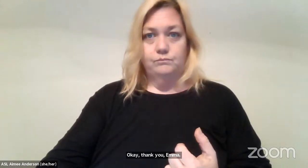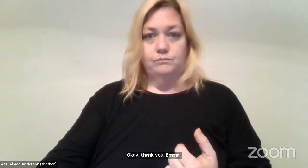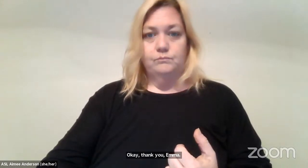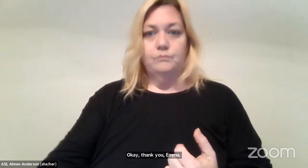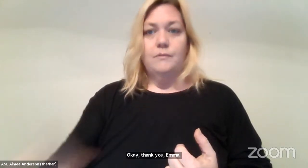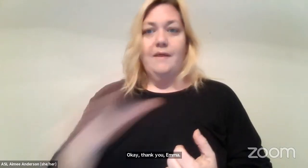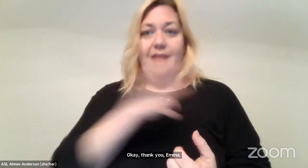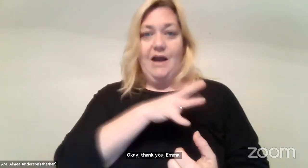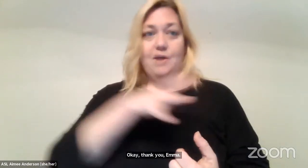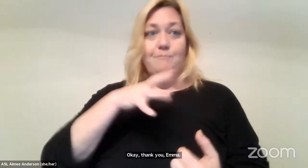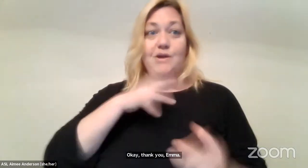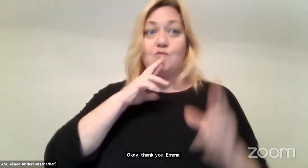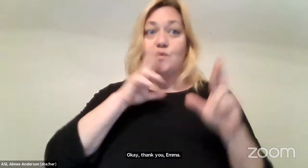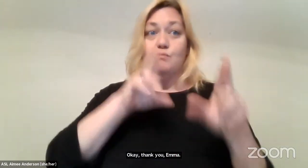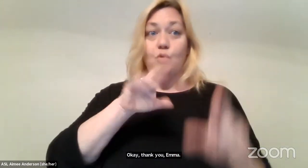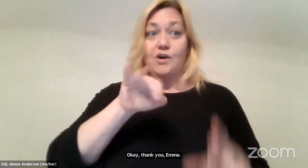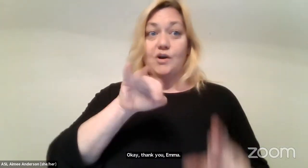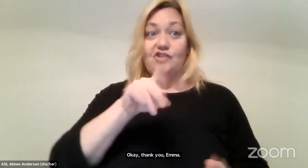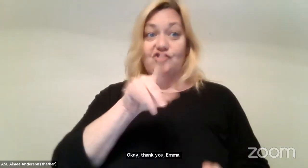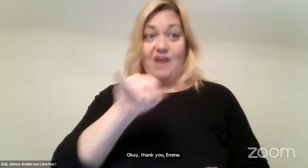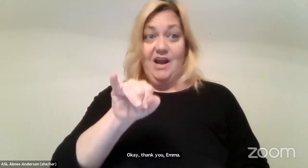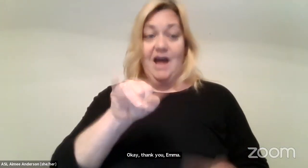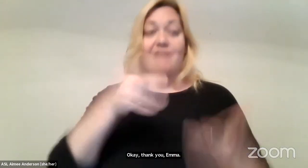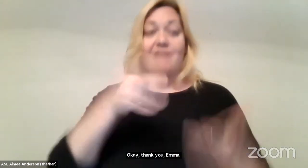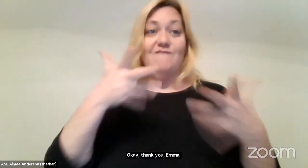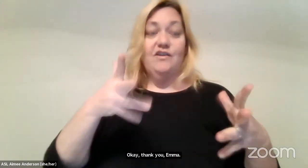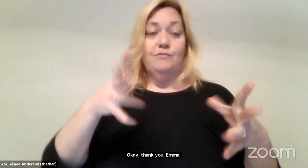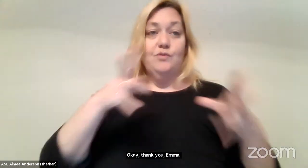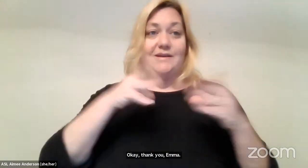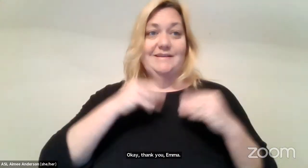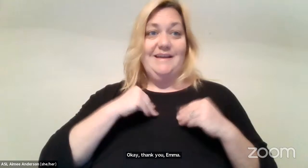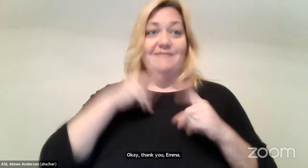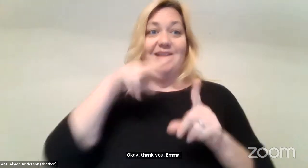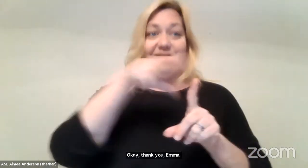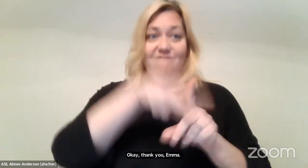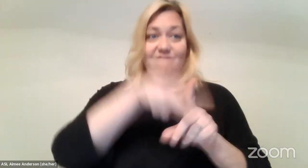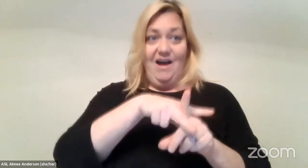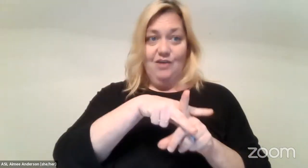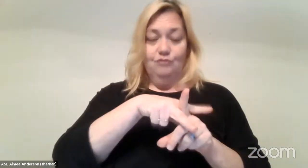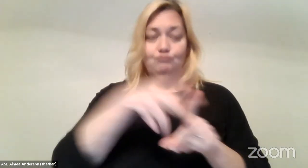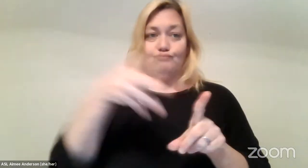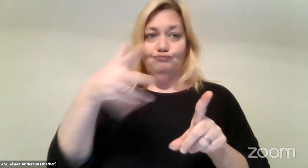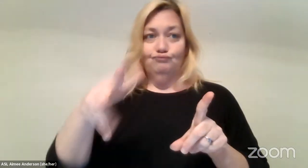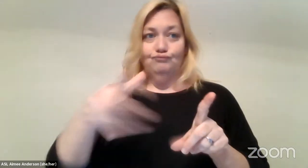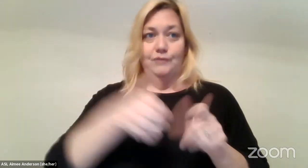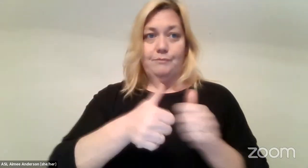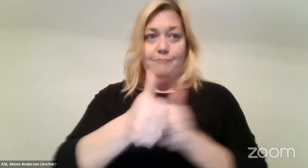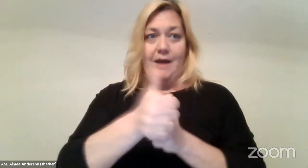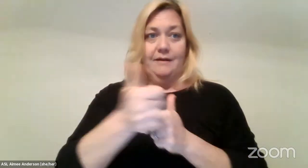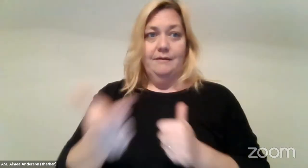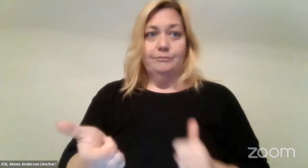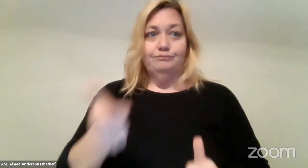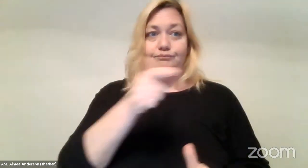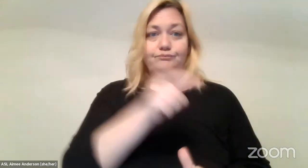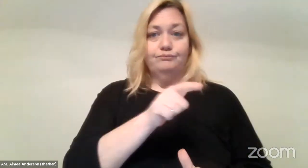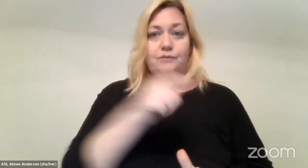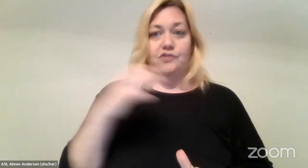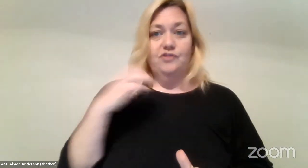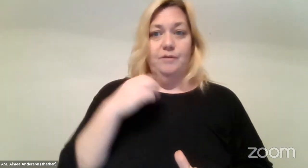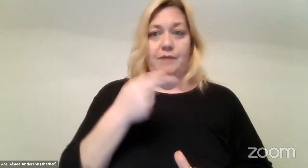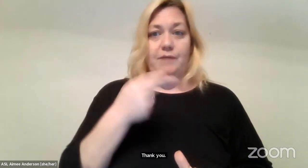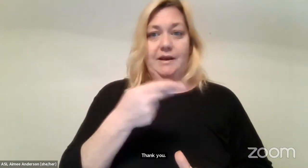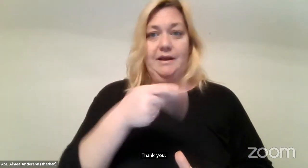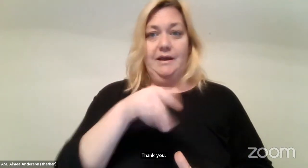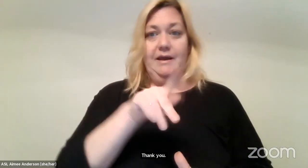Jedi Committee report has been received and filed. I'm now going to hand things back over to Chair Hicks. Thank you.